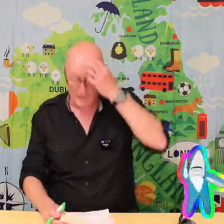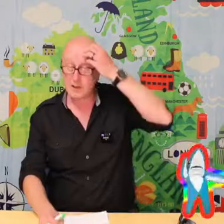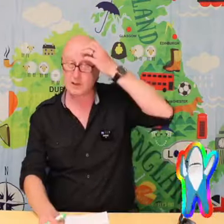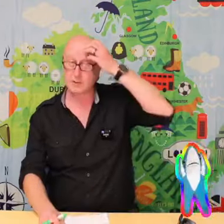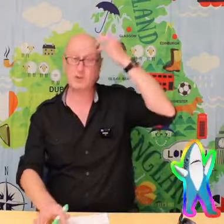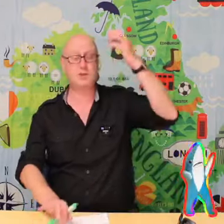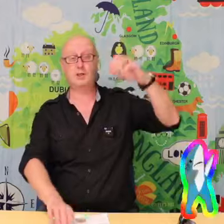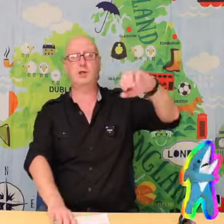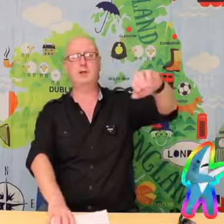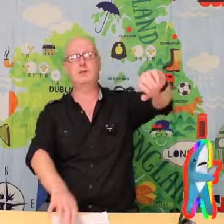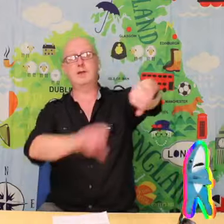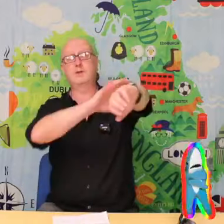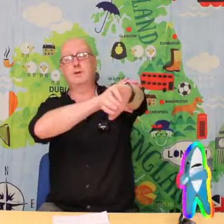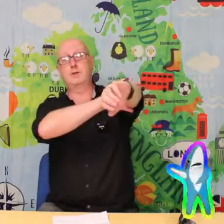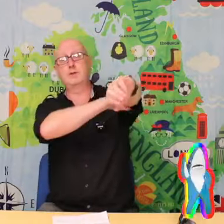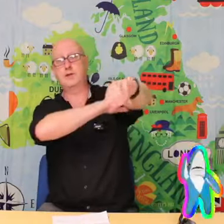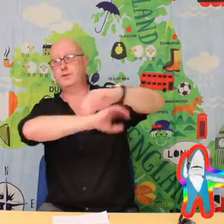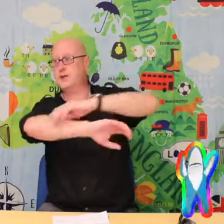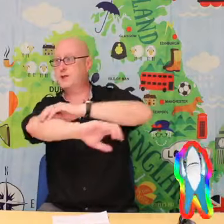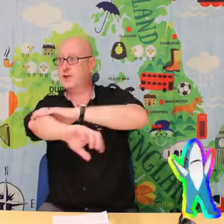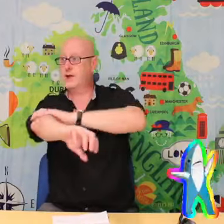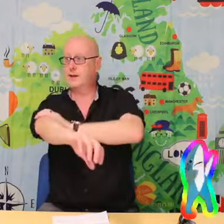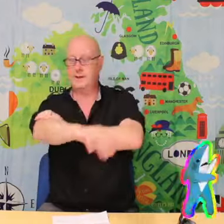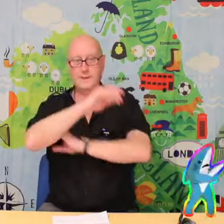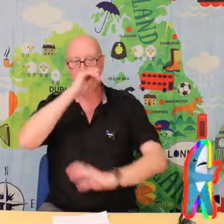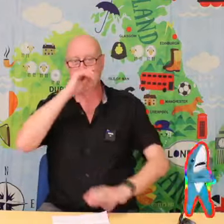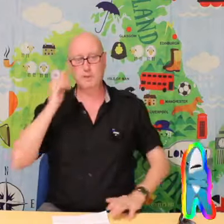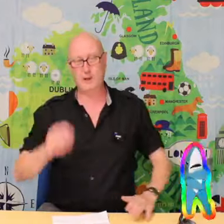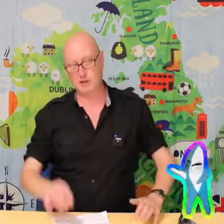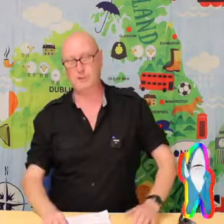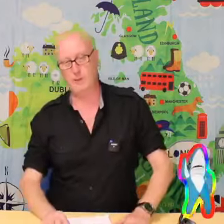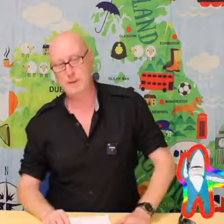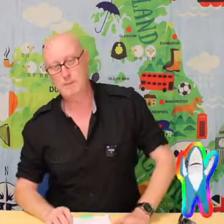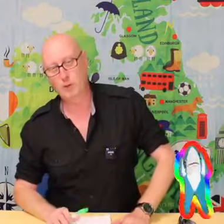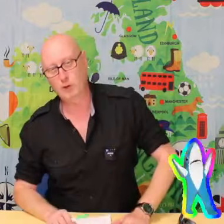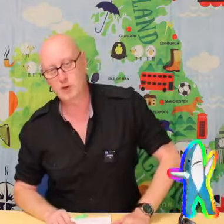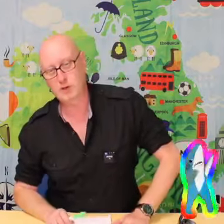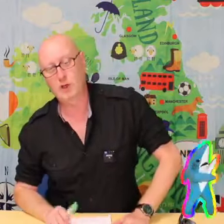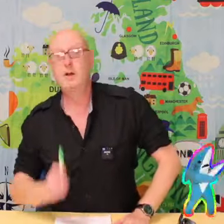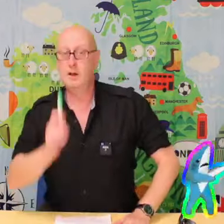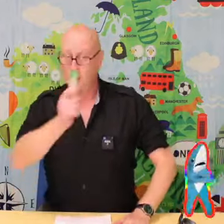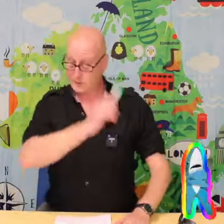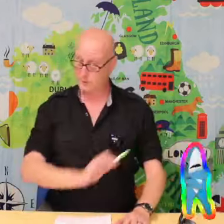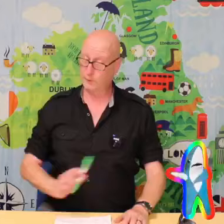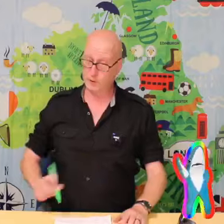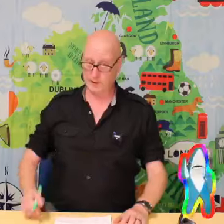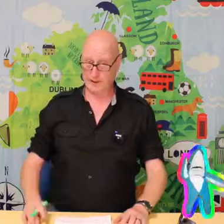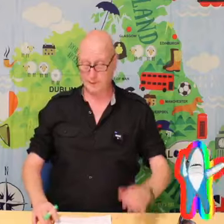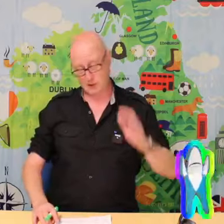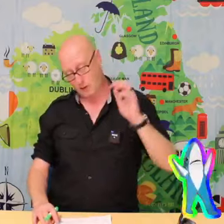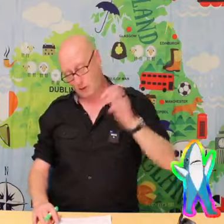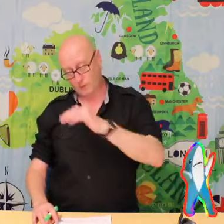So I just sort of chilling, taking the dog down to the old seaside and that, splashing about in puddles of the lot. There's some photographs of